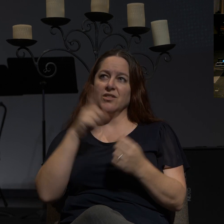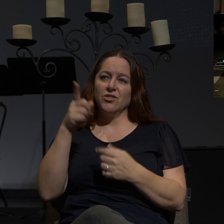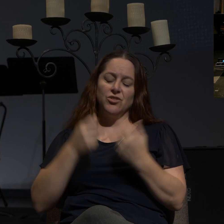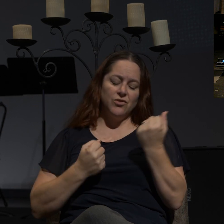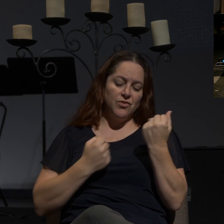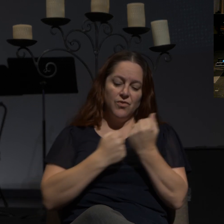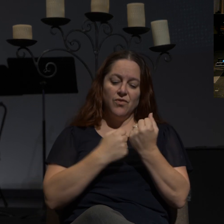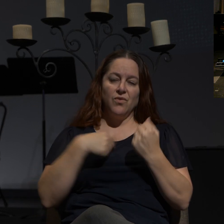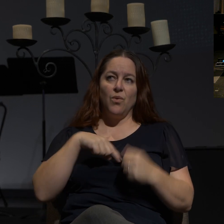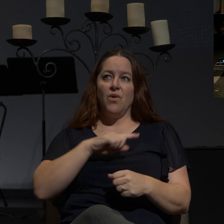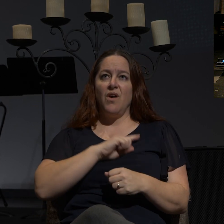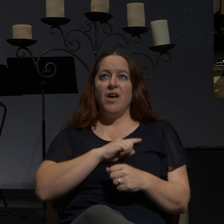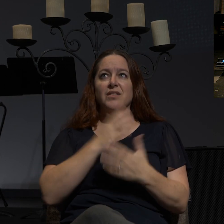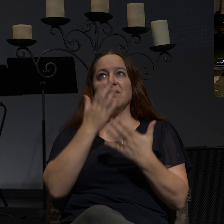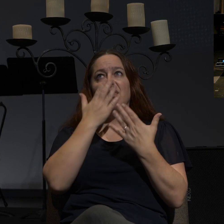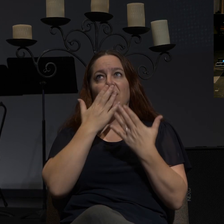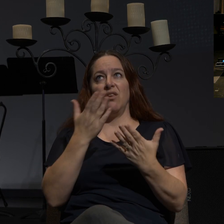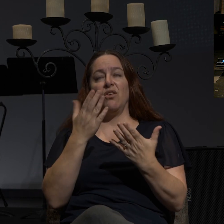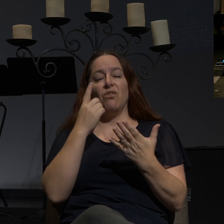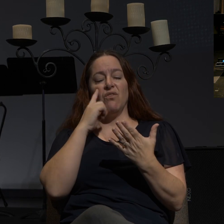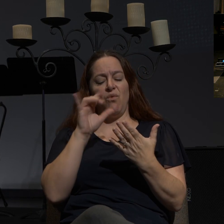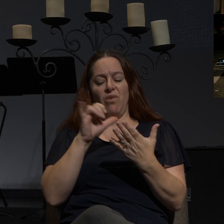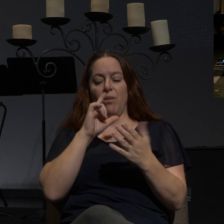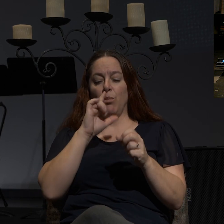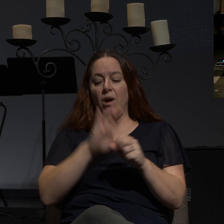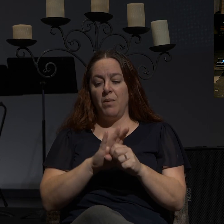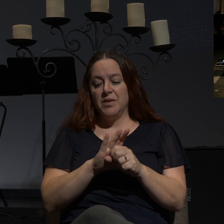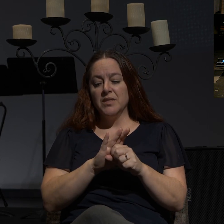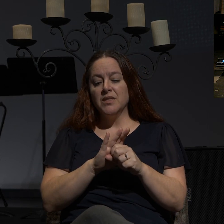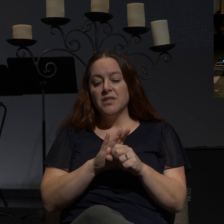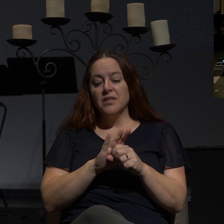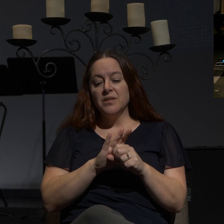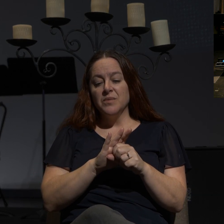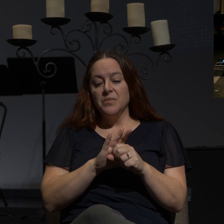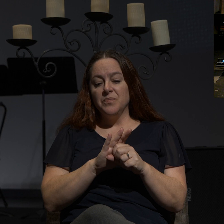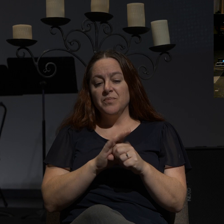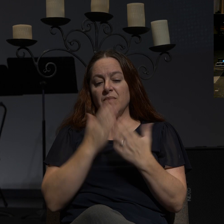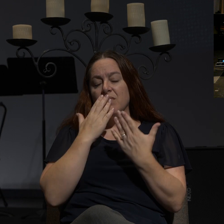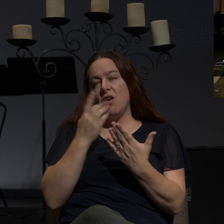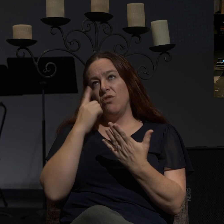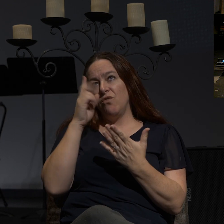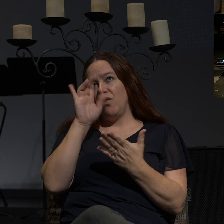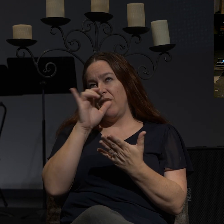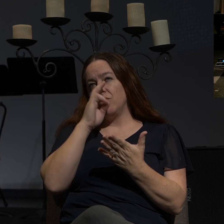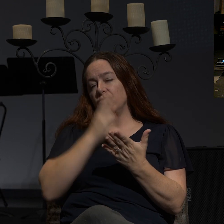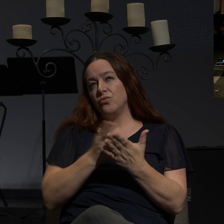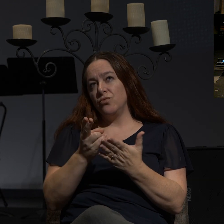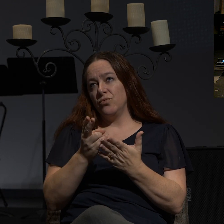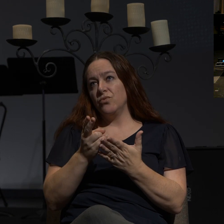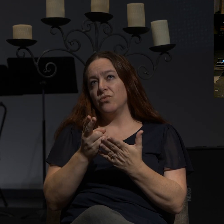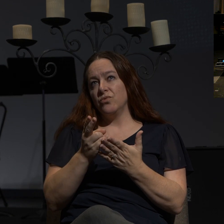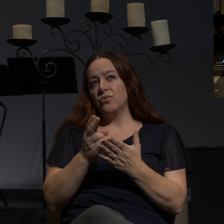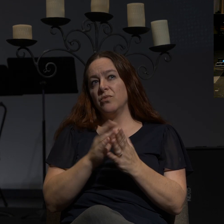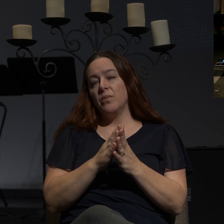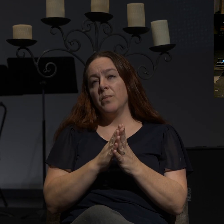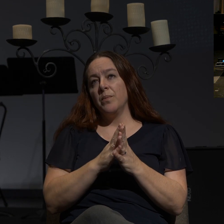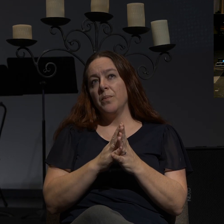us. Thank you for that promise. Thank you for that truth.